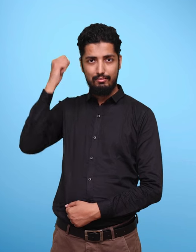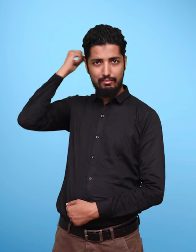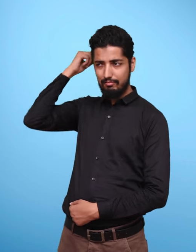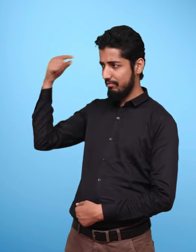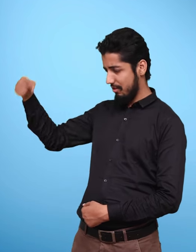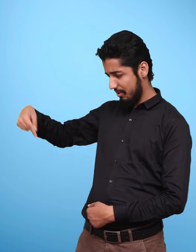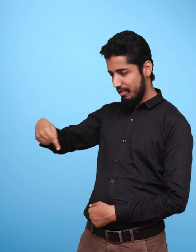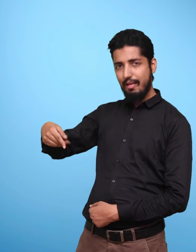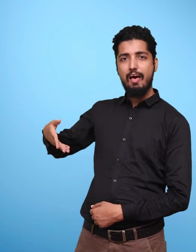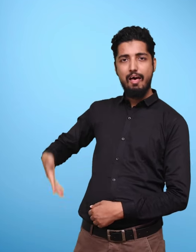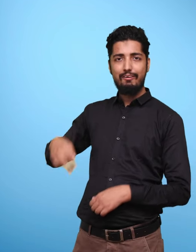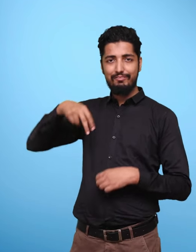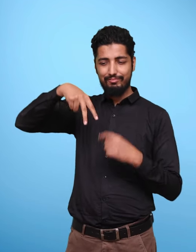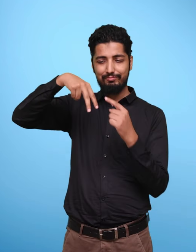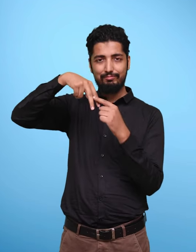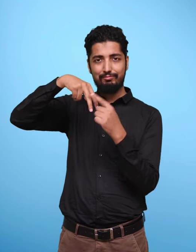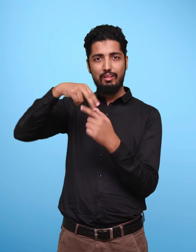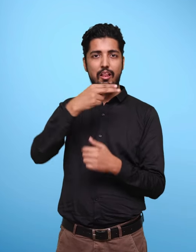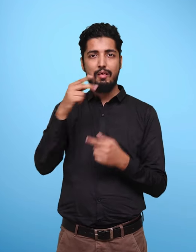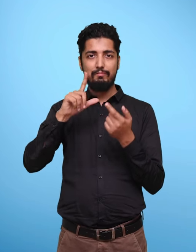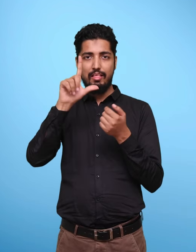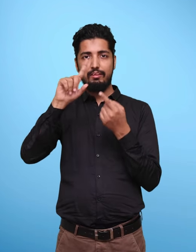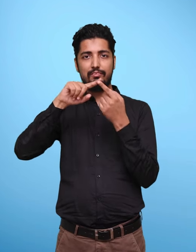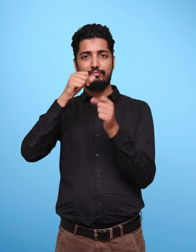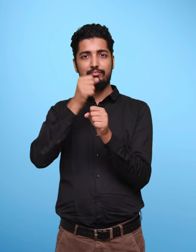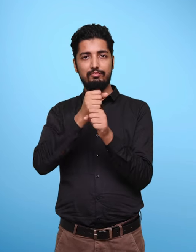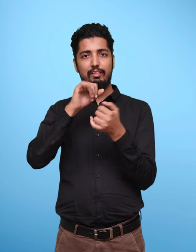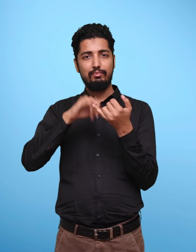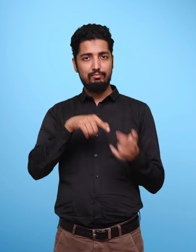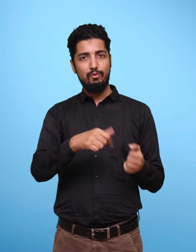Neha. These are my legs.